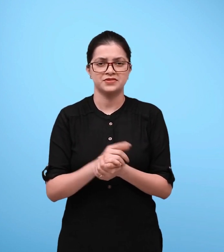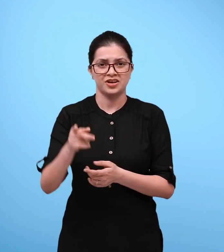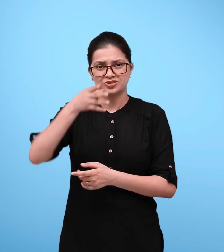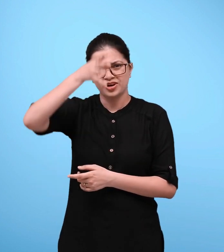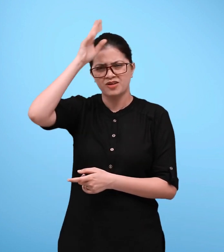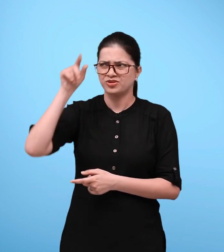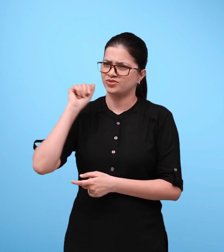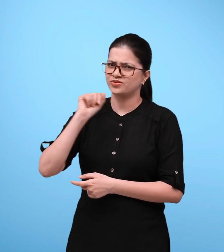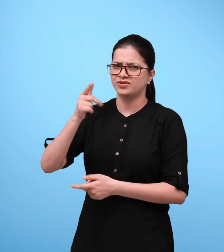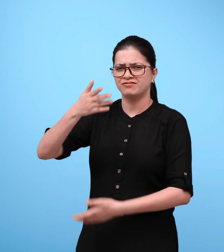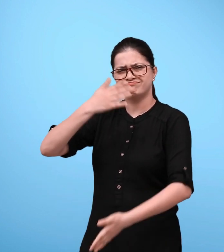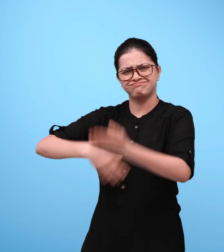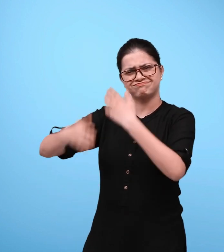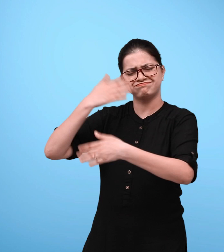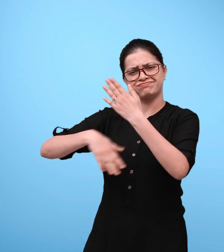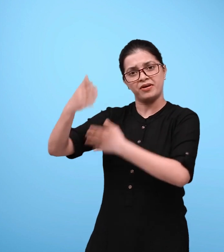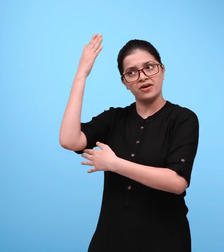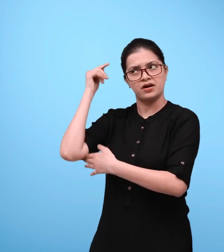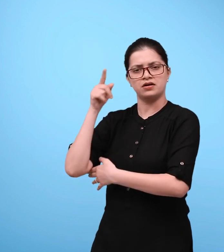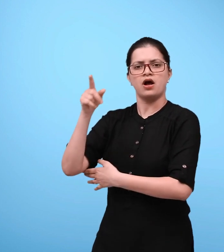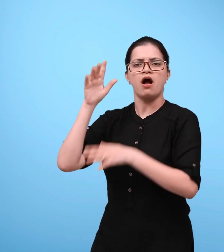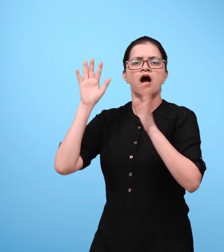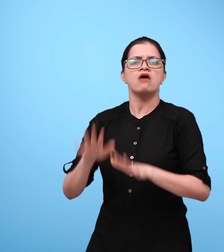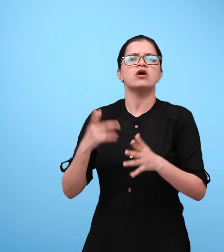The Romans measured with their pace or steps.